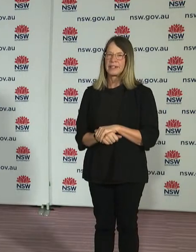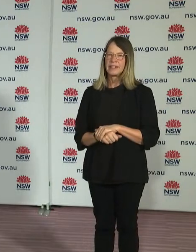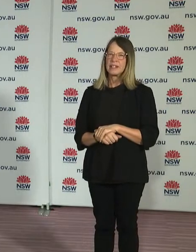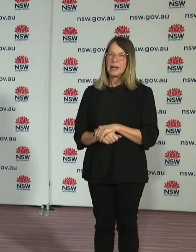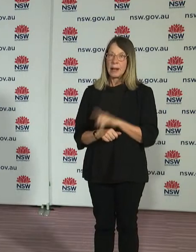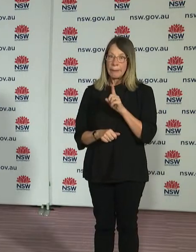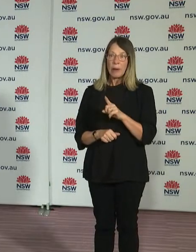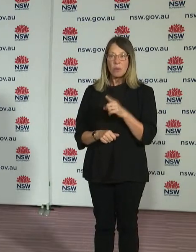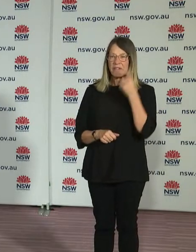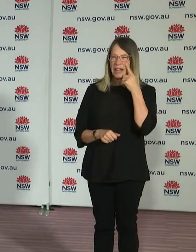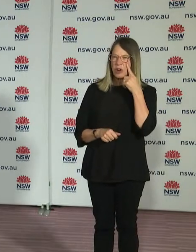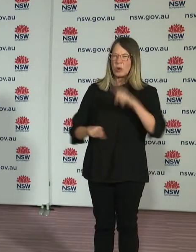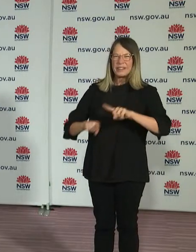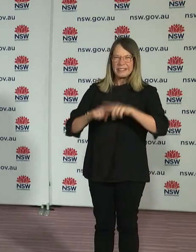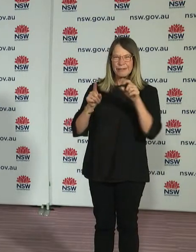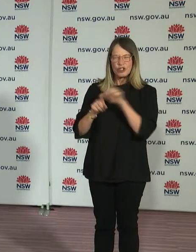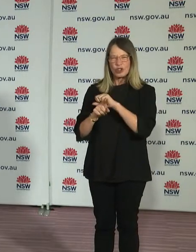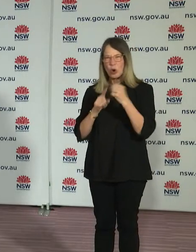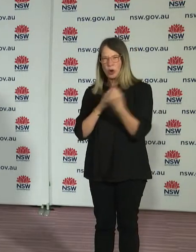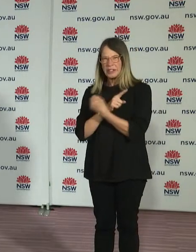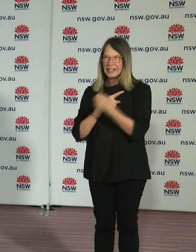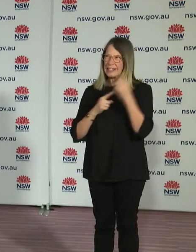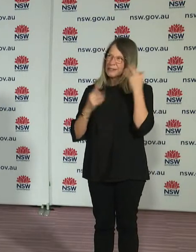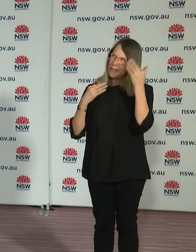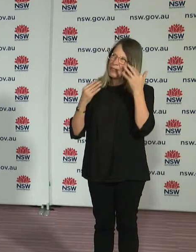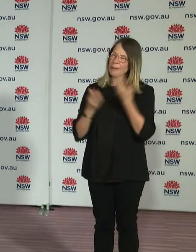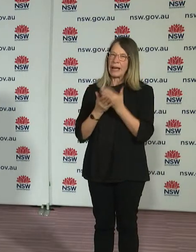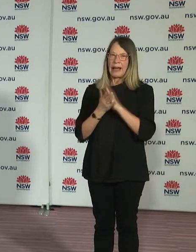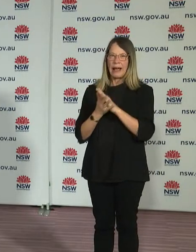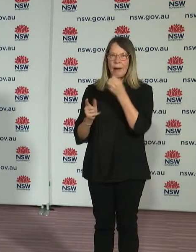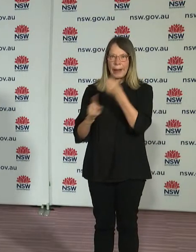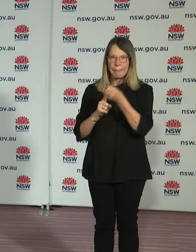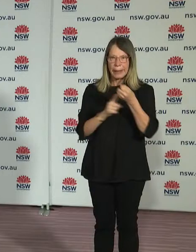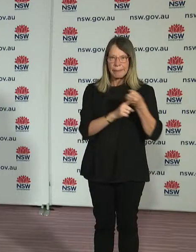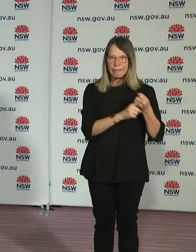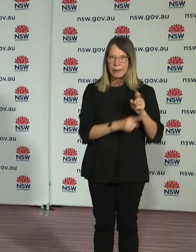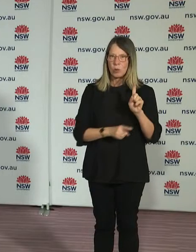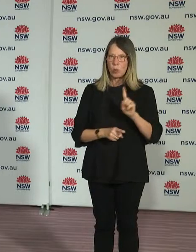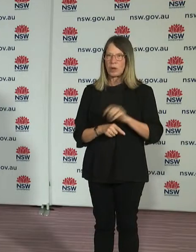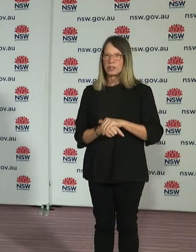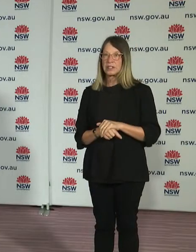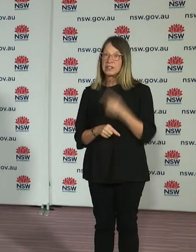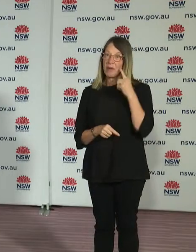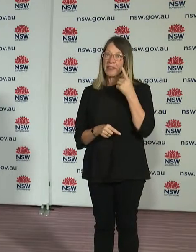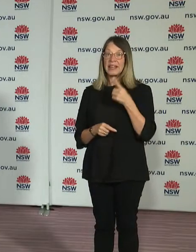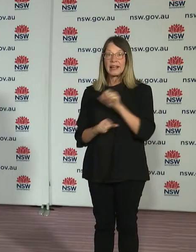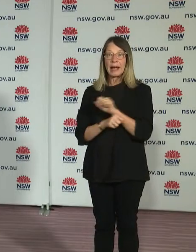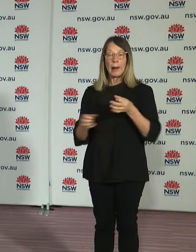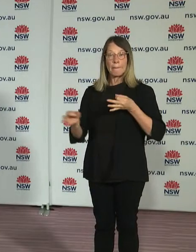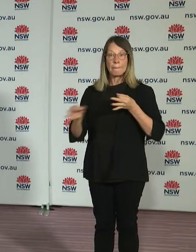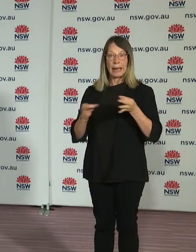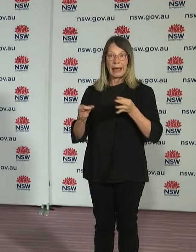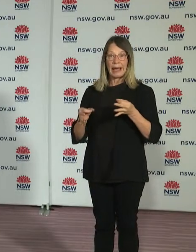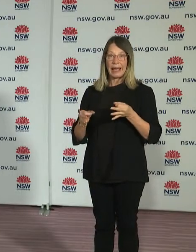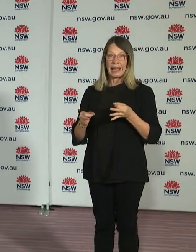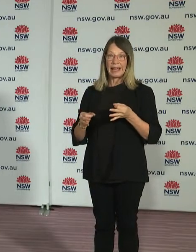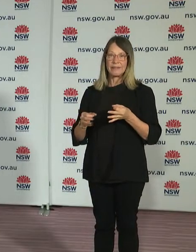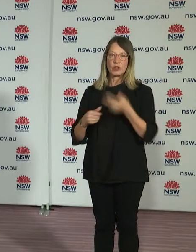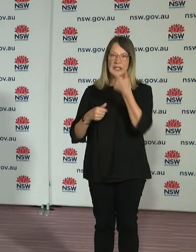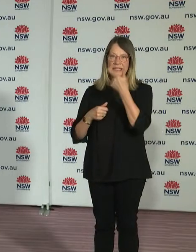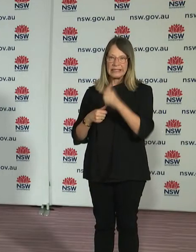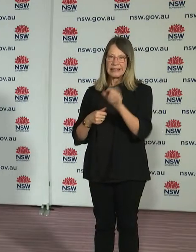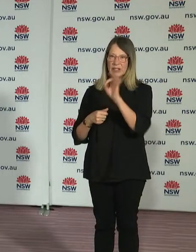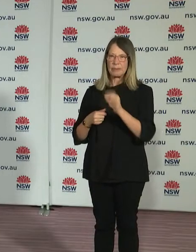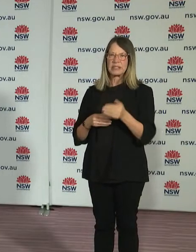everything in a context, we've looked at everything as a package, and I think the pathway we've led forward for the 3 stages of reopening is a good